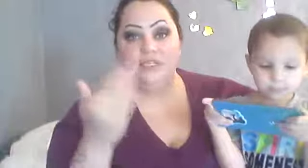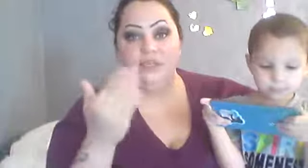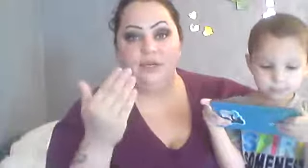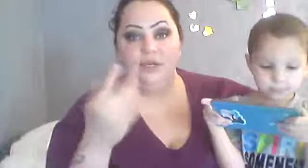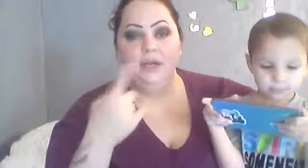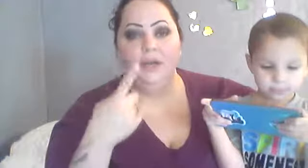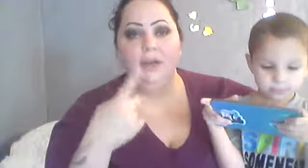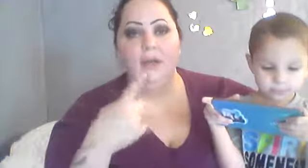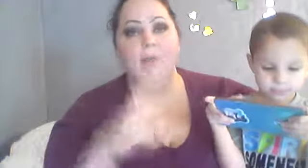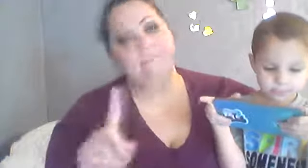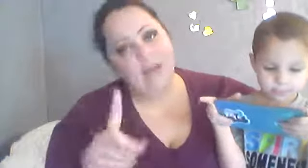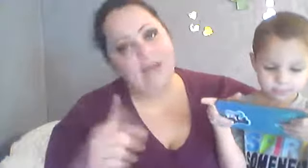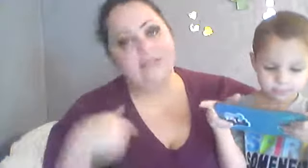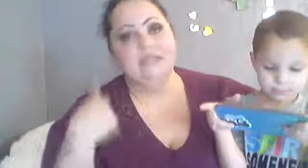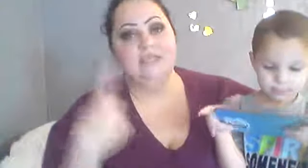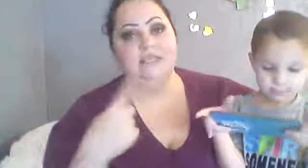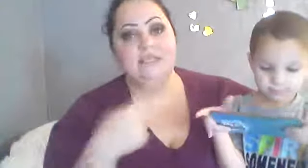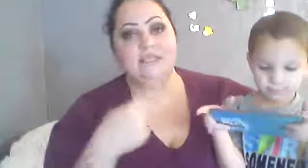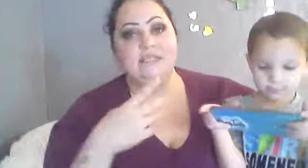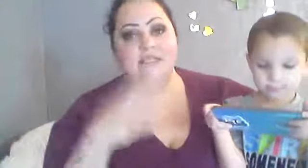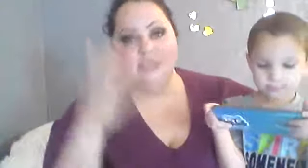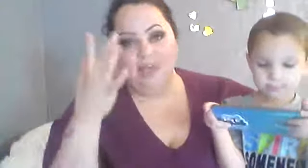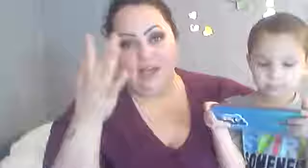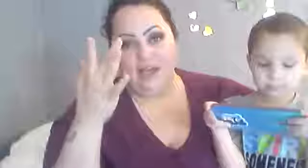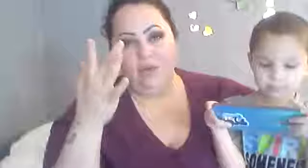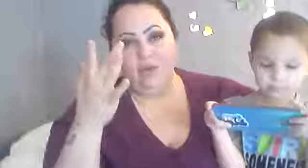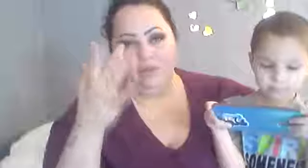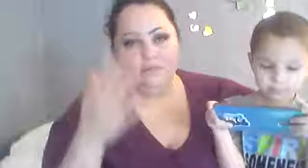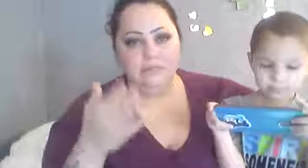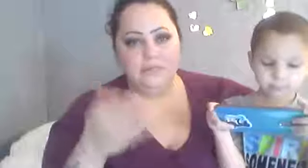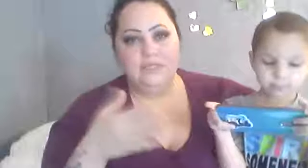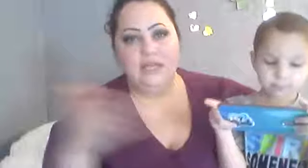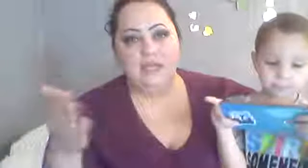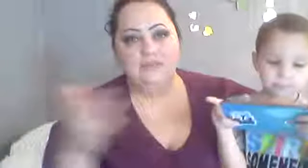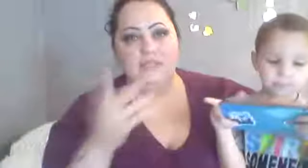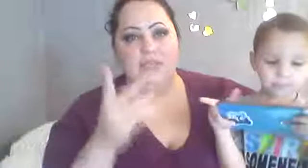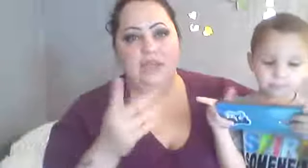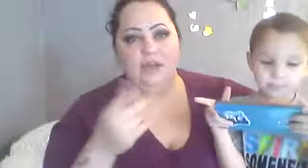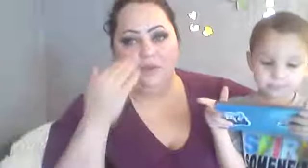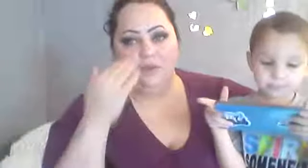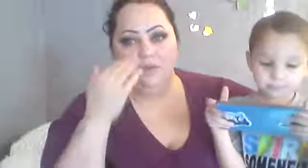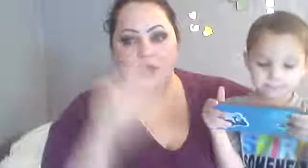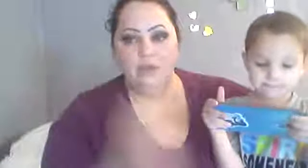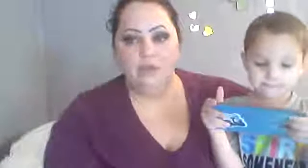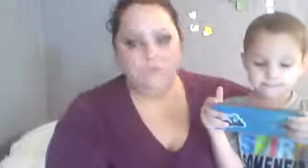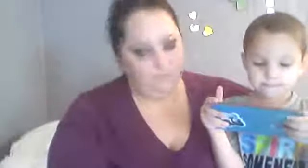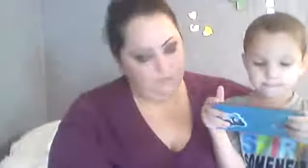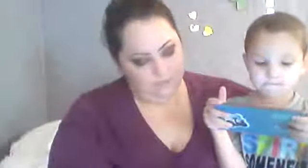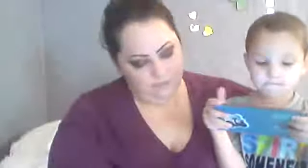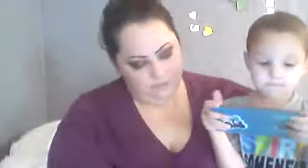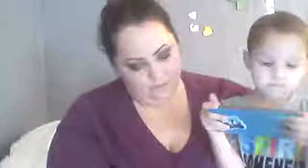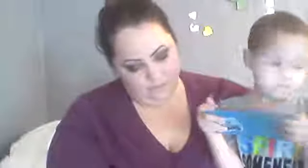easier. But since he is sick, I don't want to take him to daycare, you know?